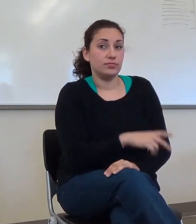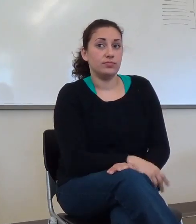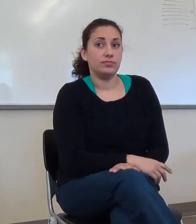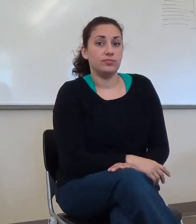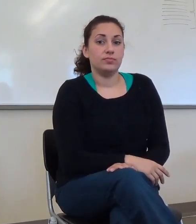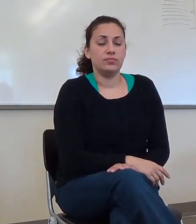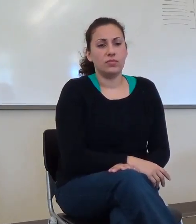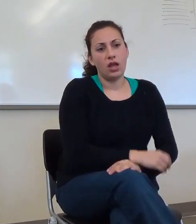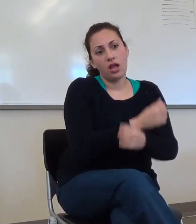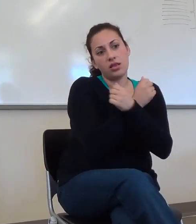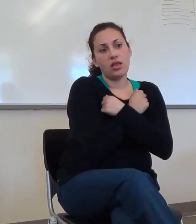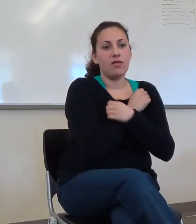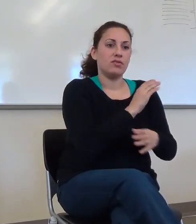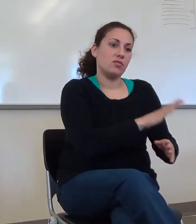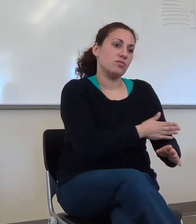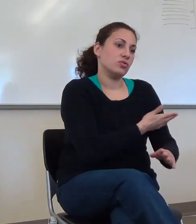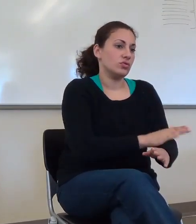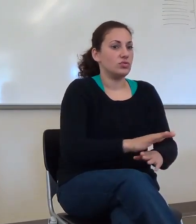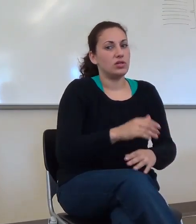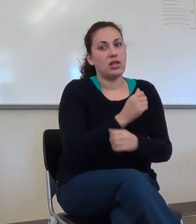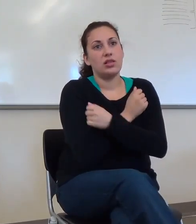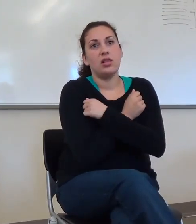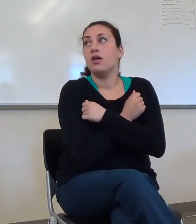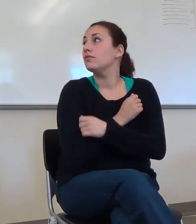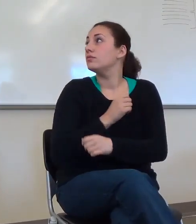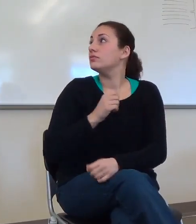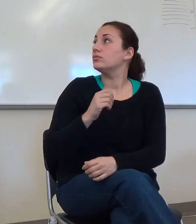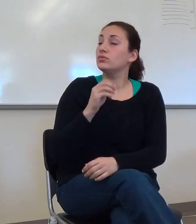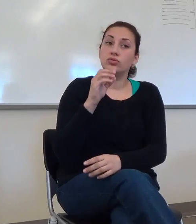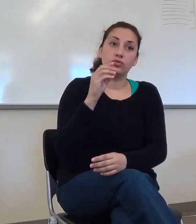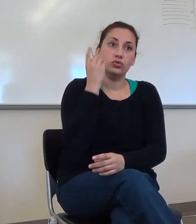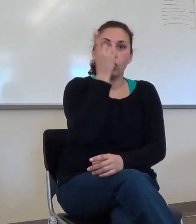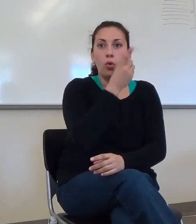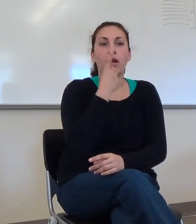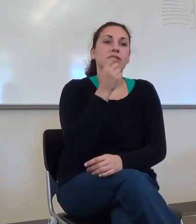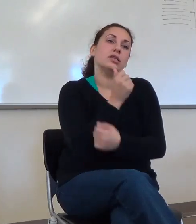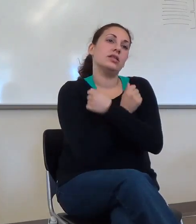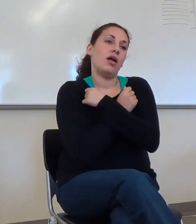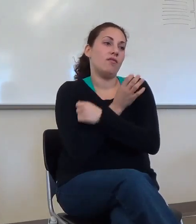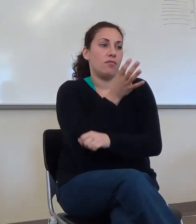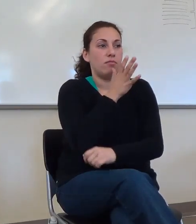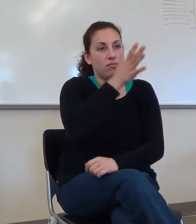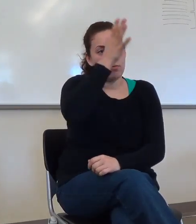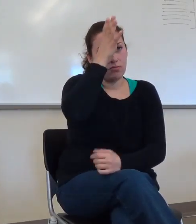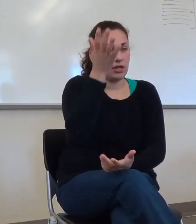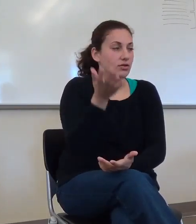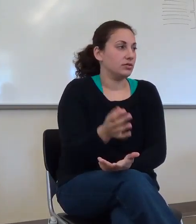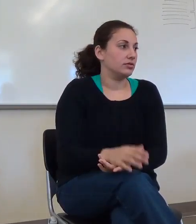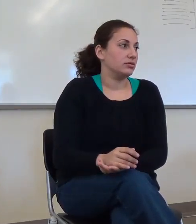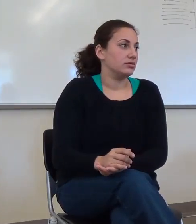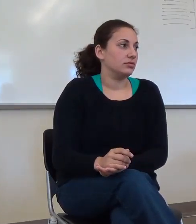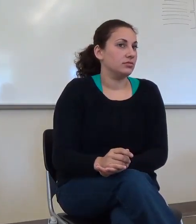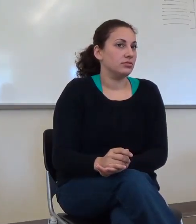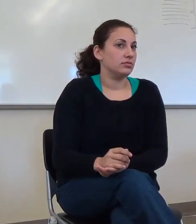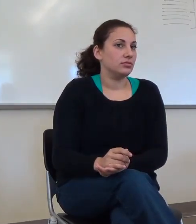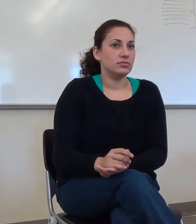the music of Aretha Franklin, we love Del Donuts, we love our parents. Okay, we don't think of different words for